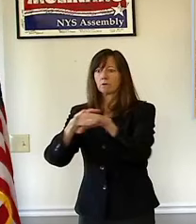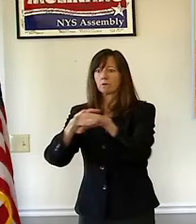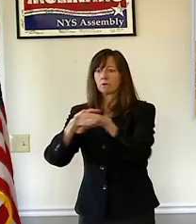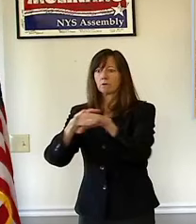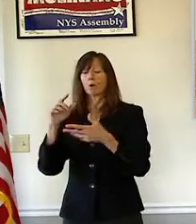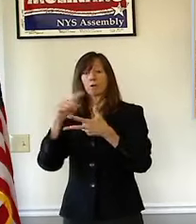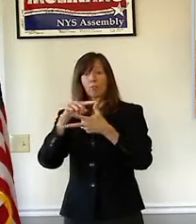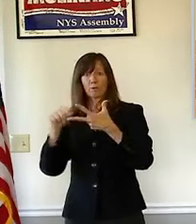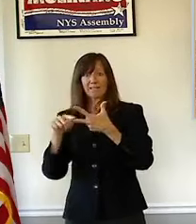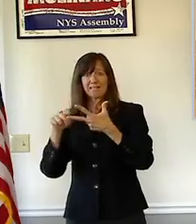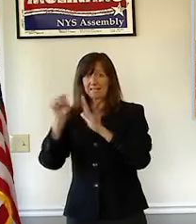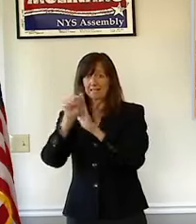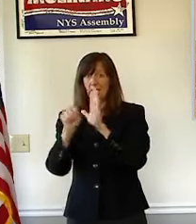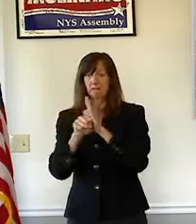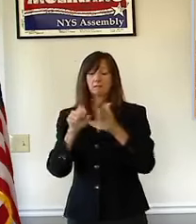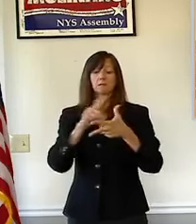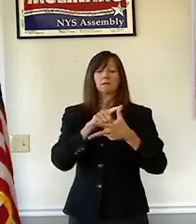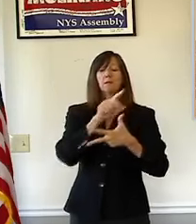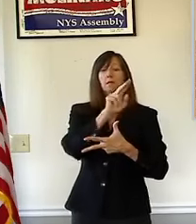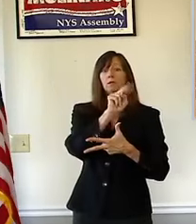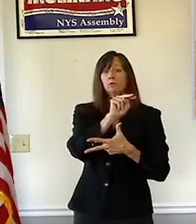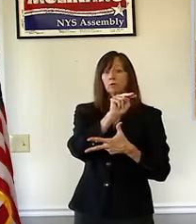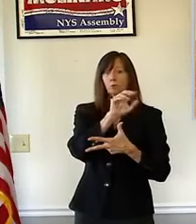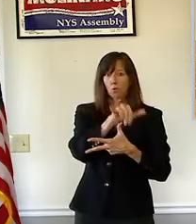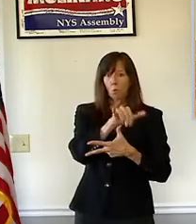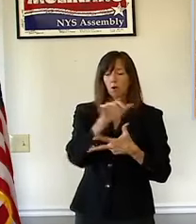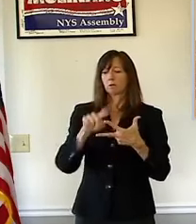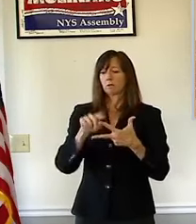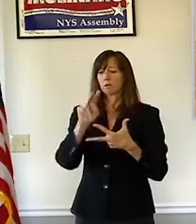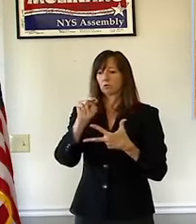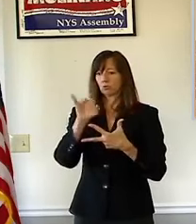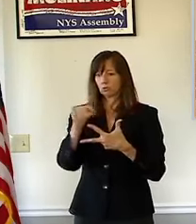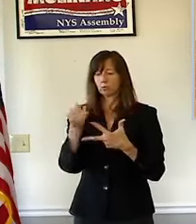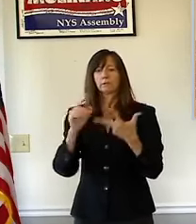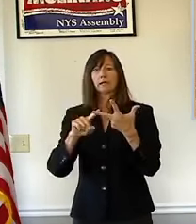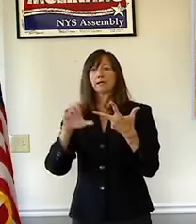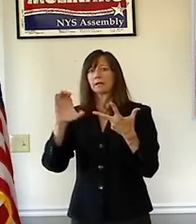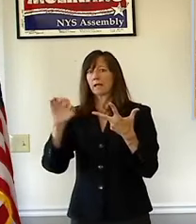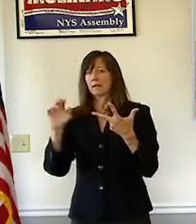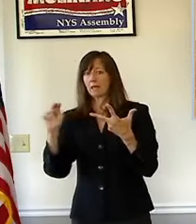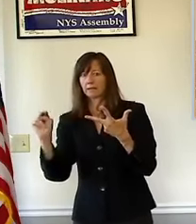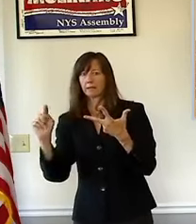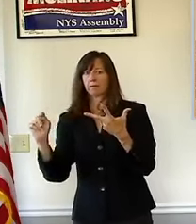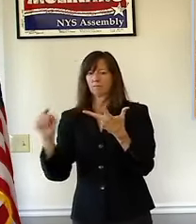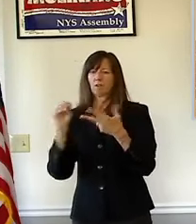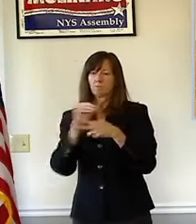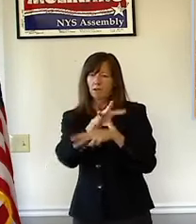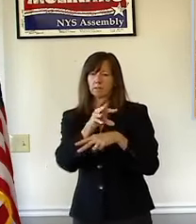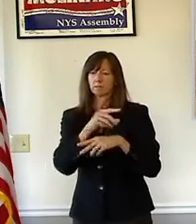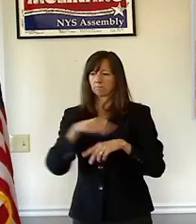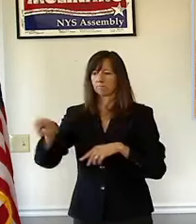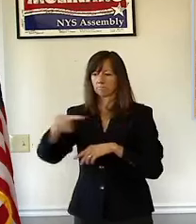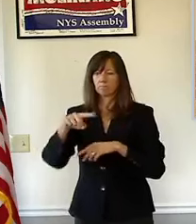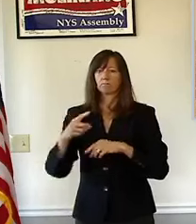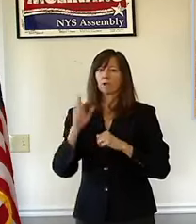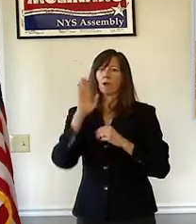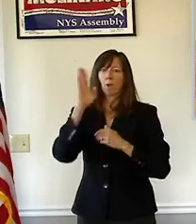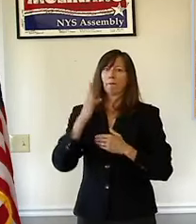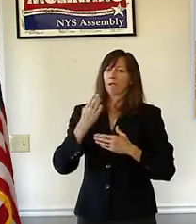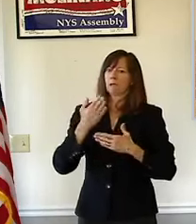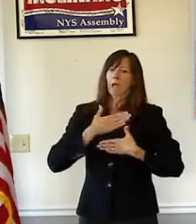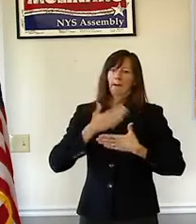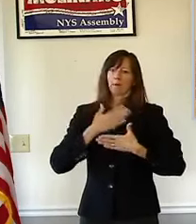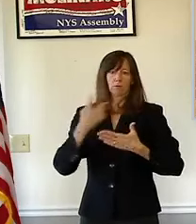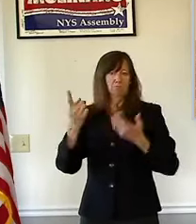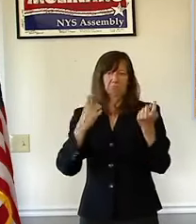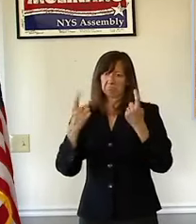this travel advisory. Be happy to answer questions. I'd be happy to answer questions about it. This travel